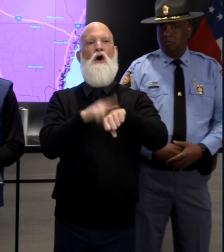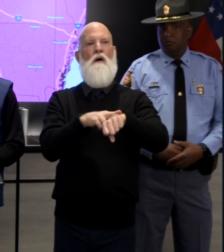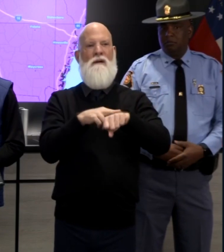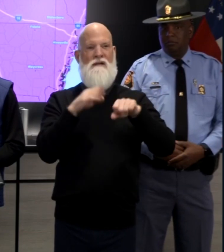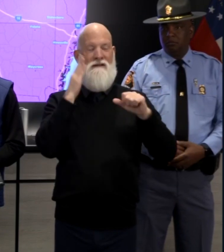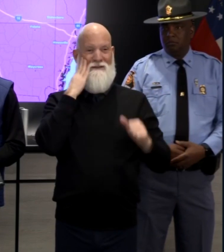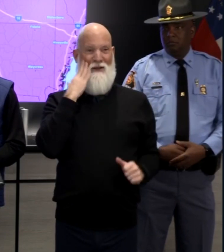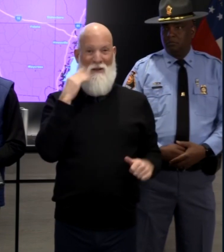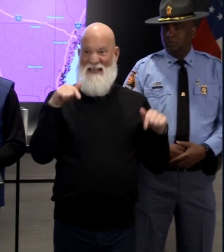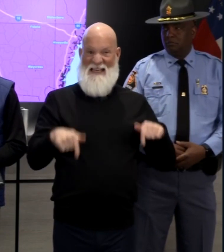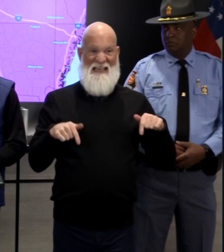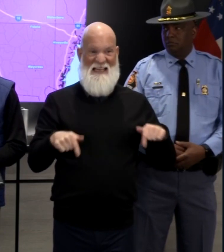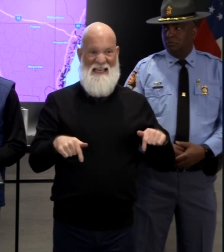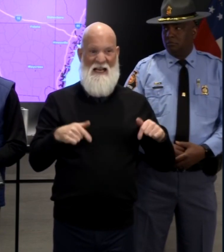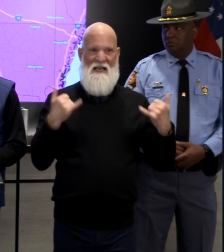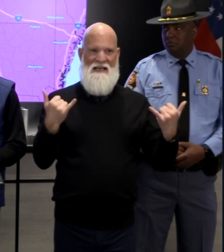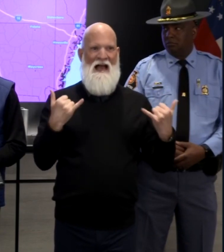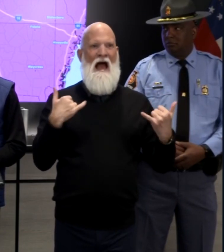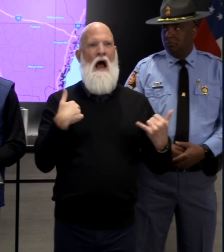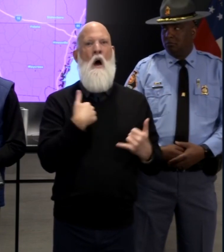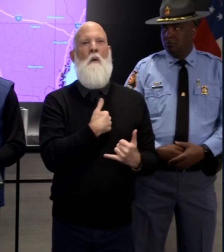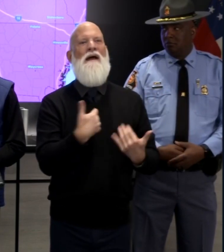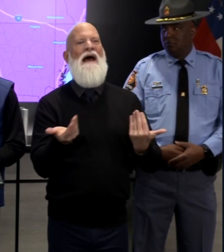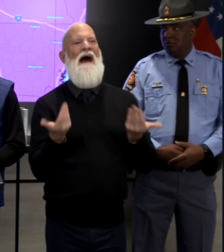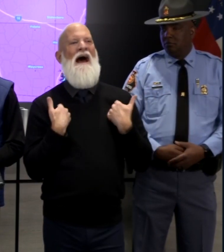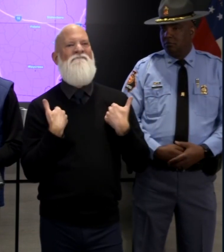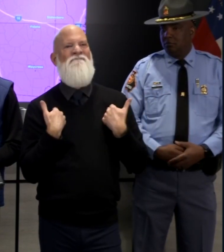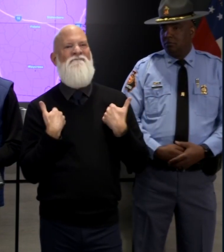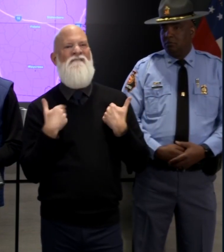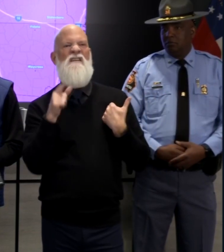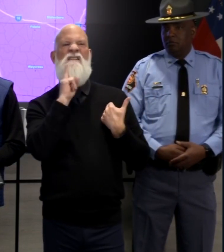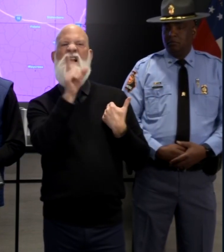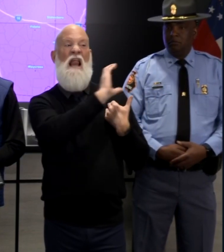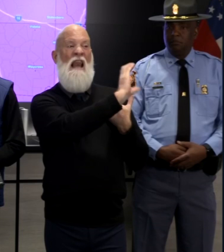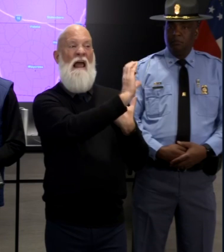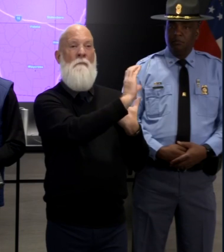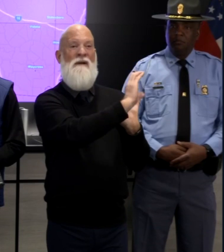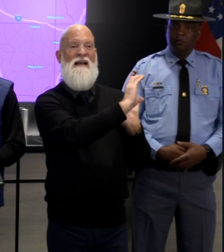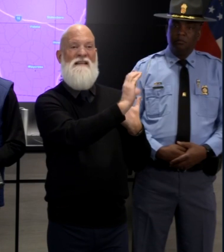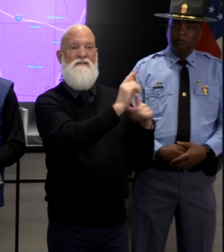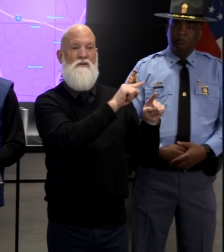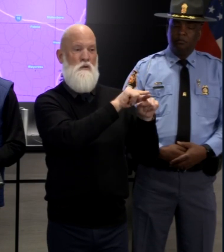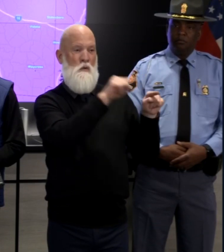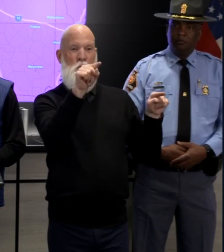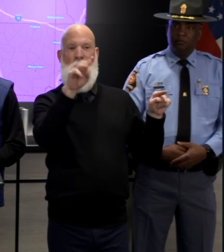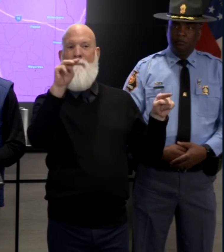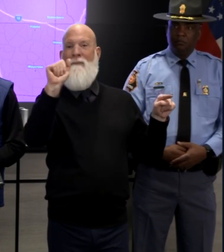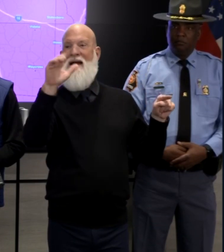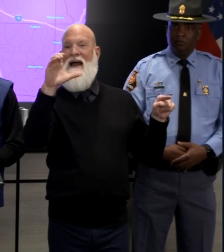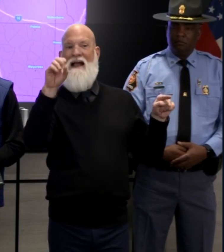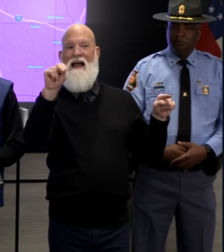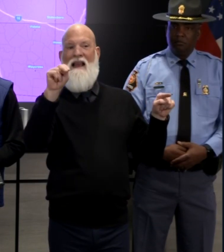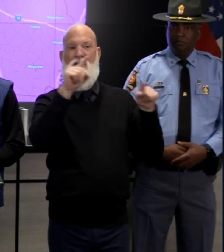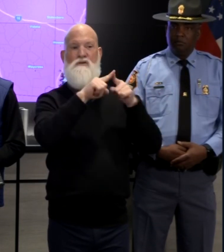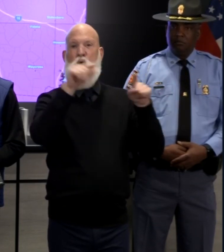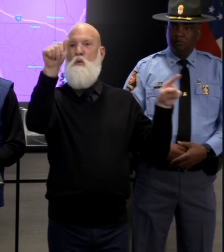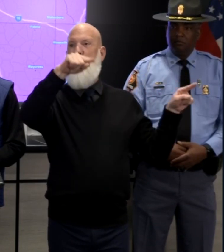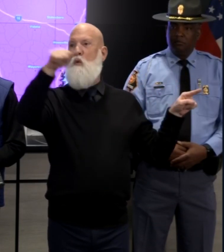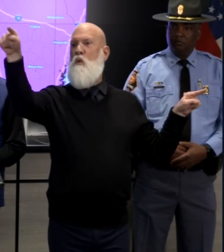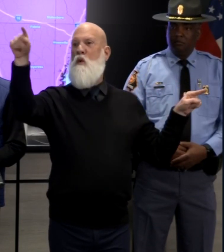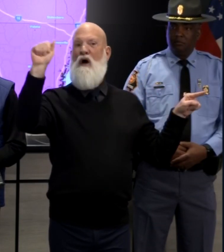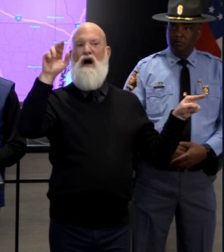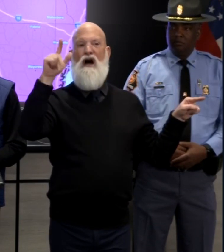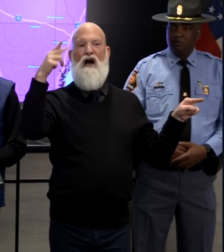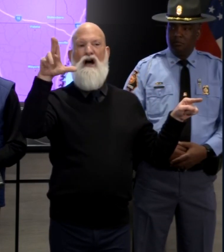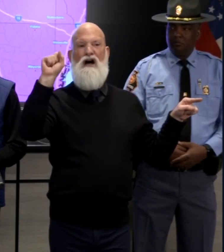as Will talked about, when you think about from Columbus, Macon, Augusta, and then the metro line, which is really kind of Atlanta to Athens and